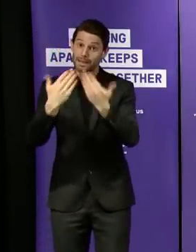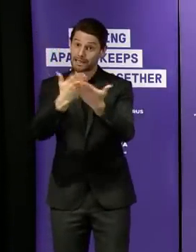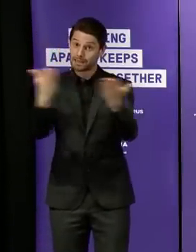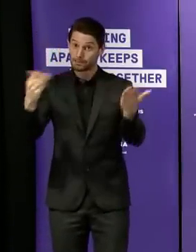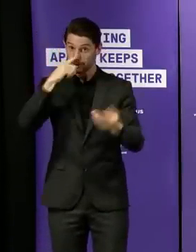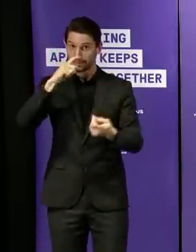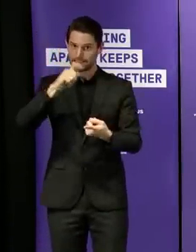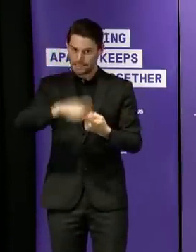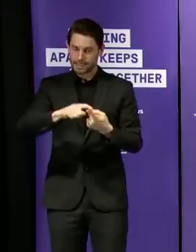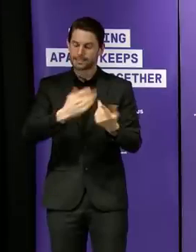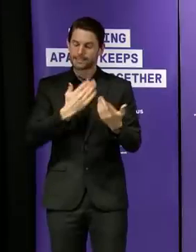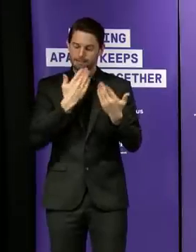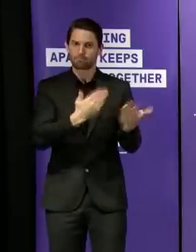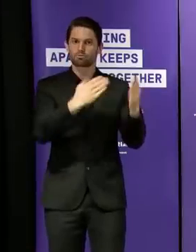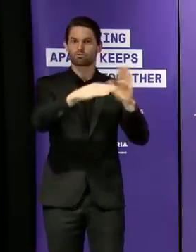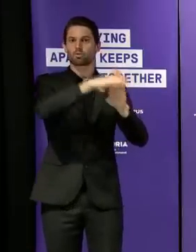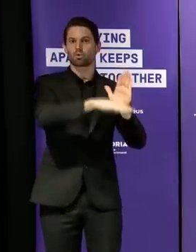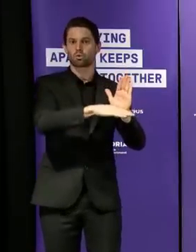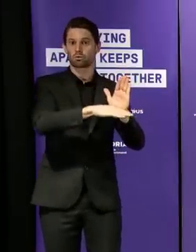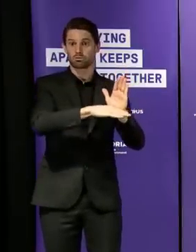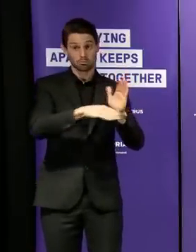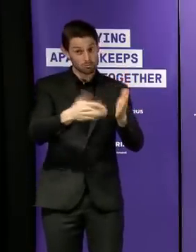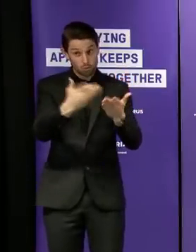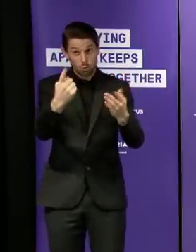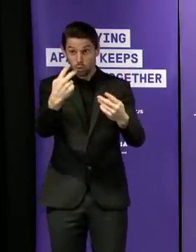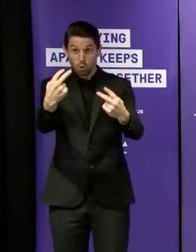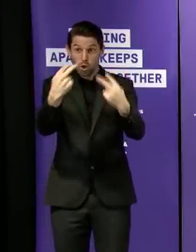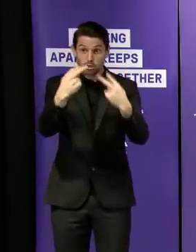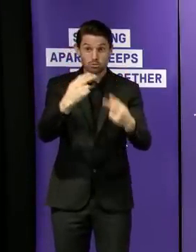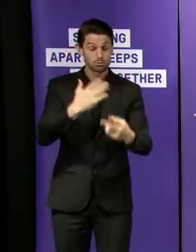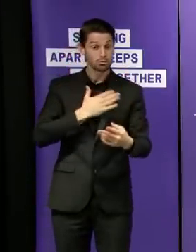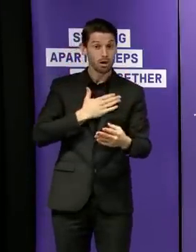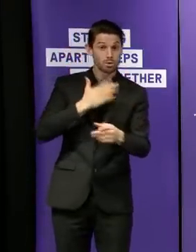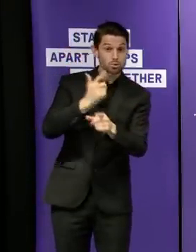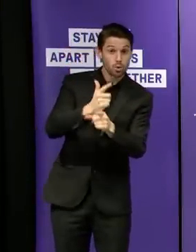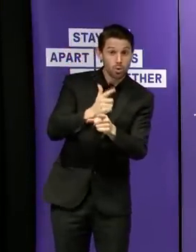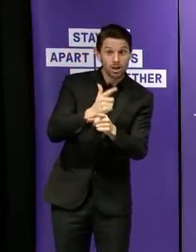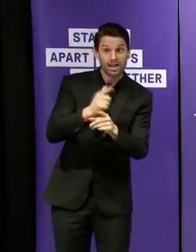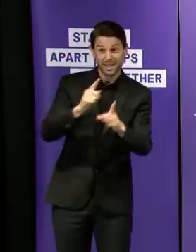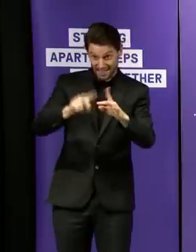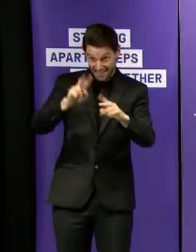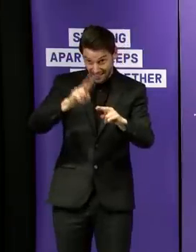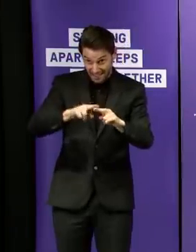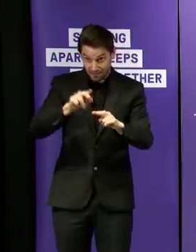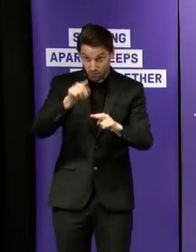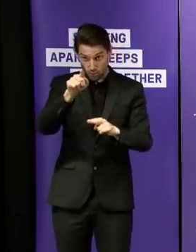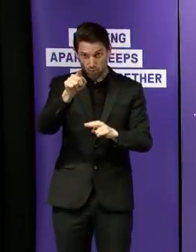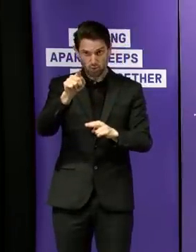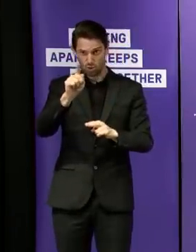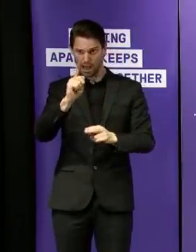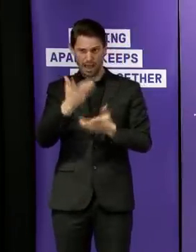board. And you know, if people sitting at home now listening to this, if there's one thing you can do,